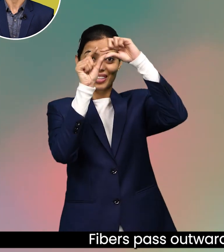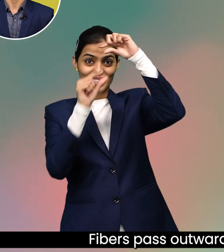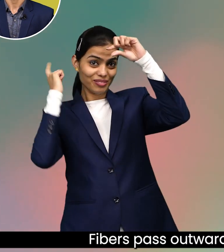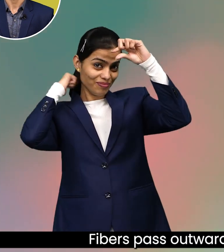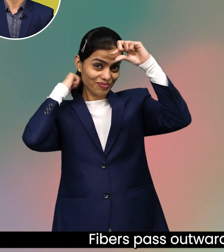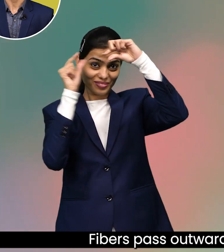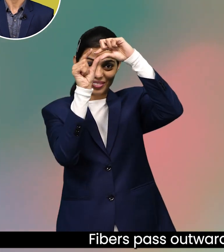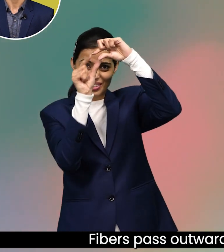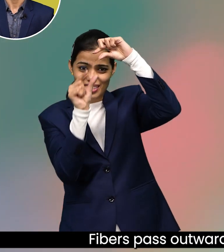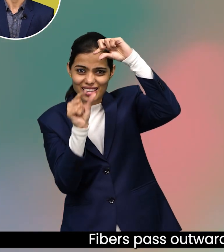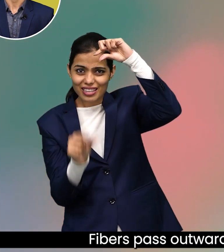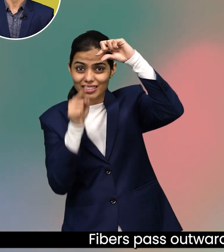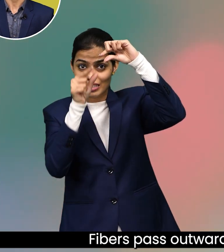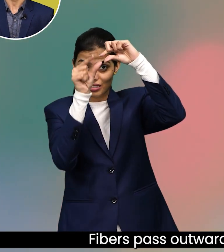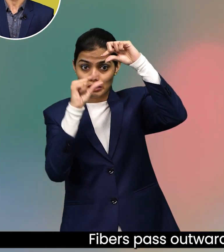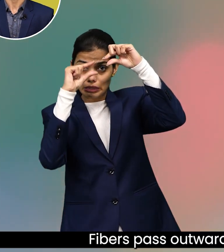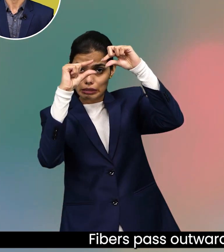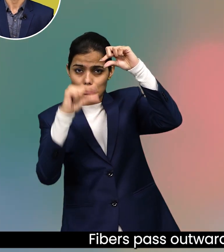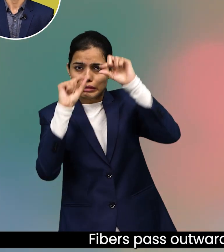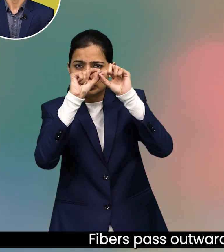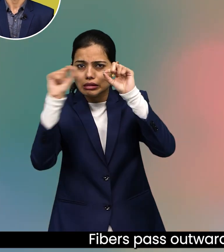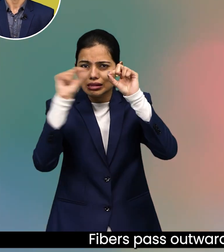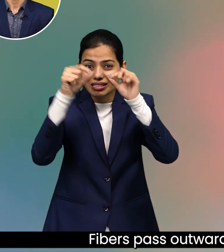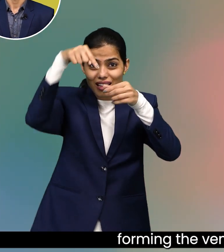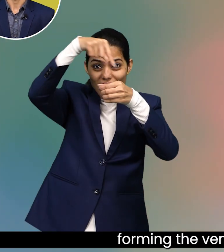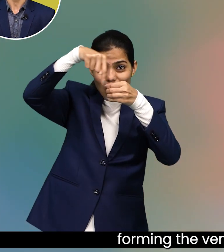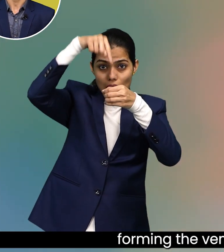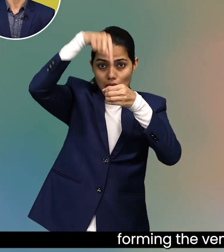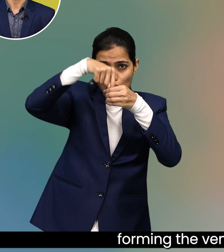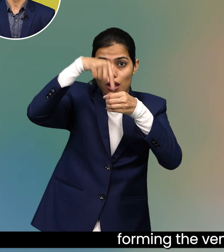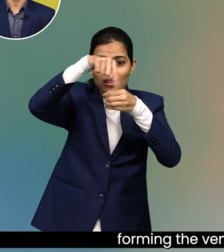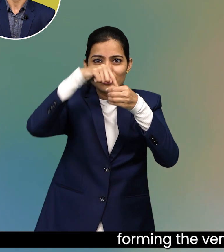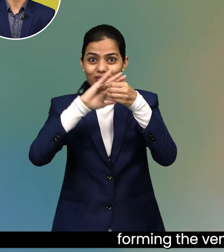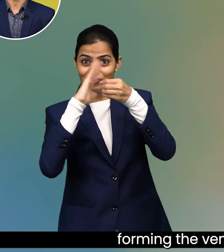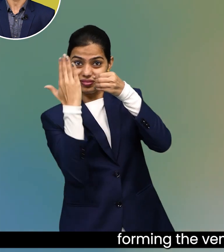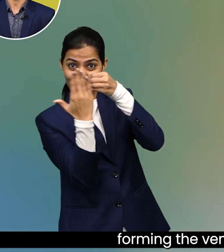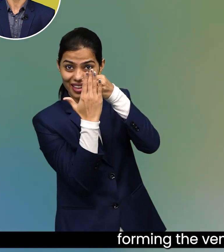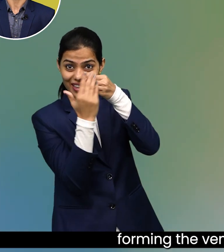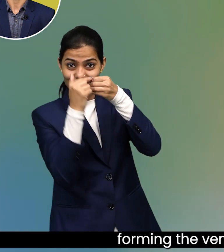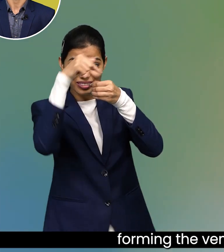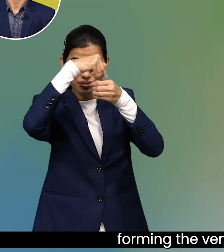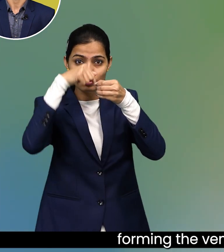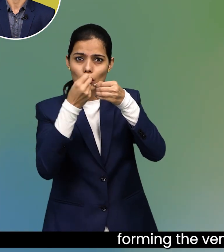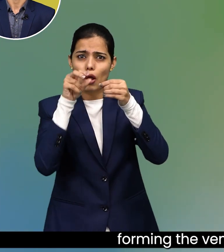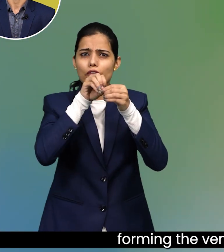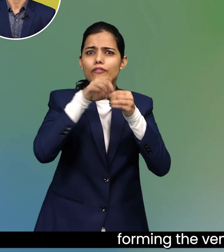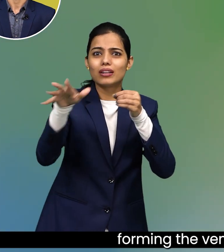Fibers pass outward from the anterior horn, forming the ventral or efferent root.